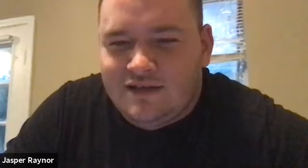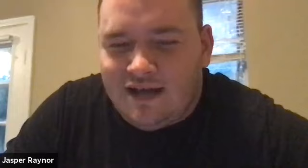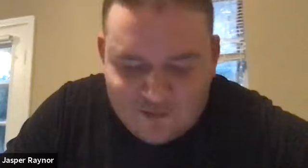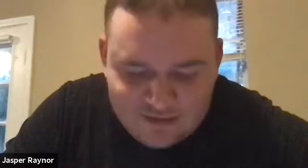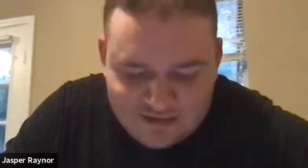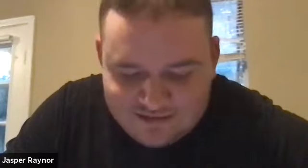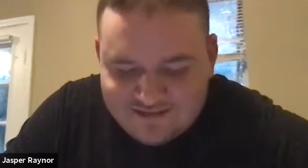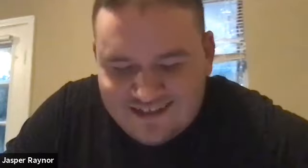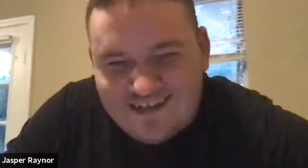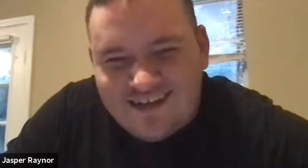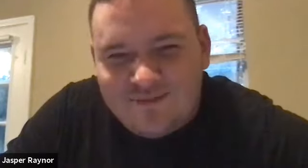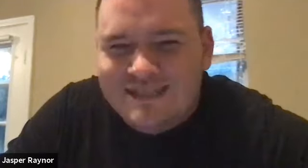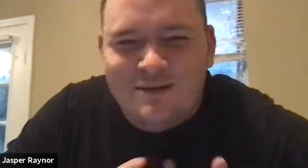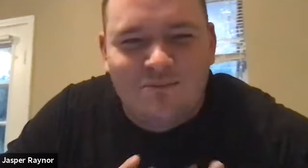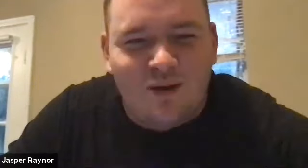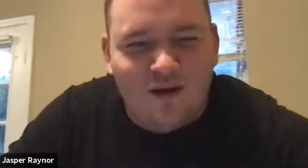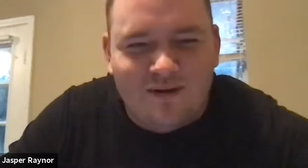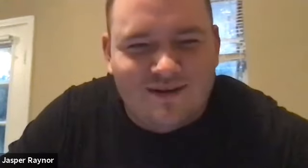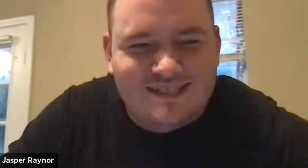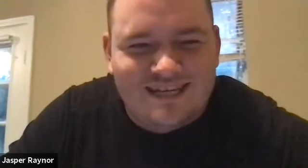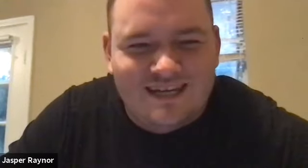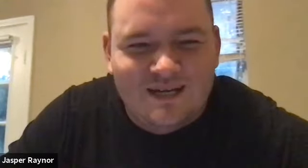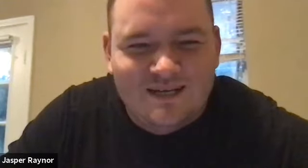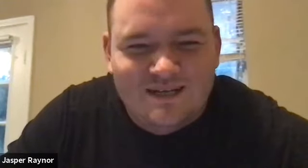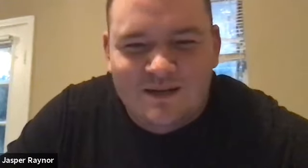I don't, nah, but then it'll blow up all the time.